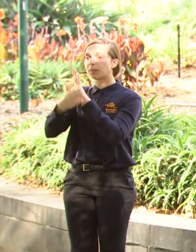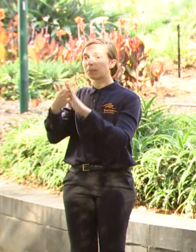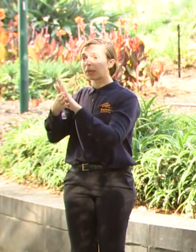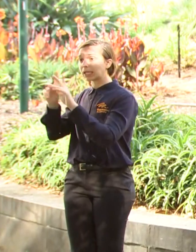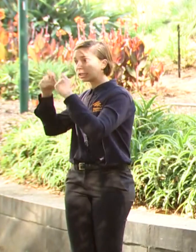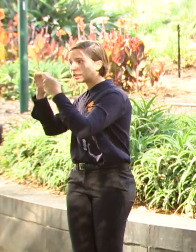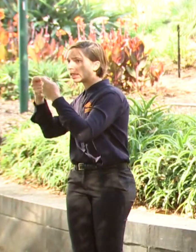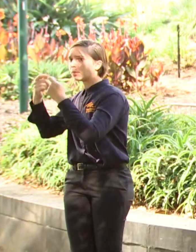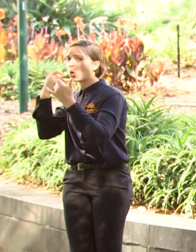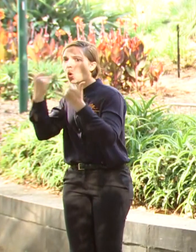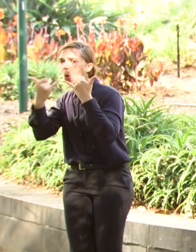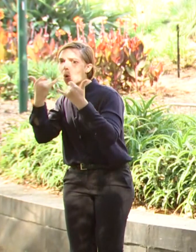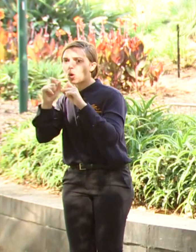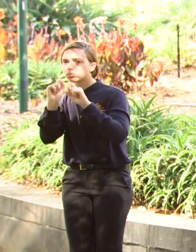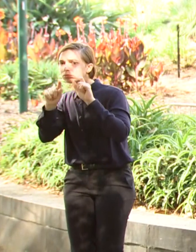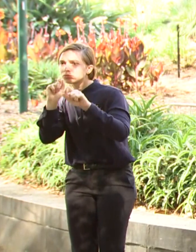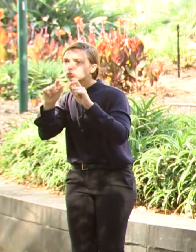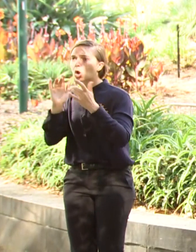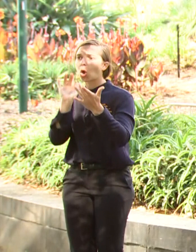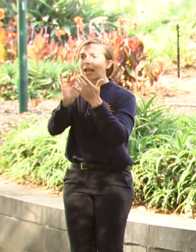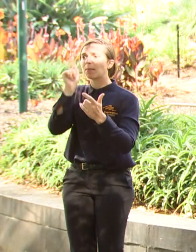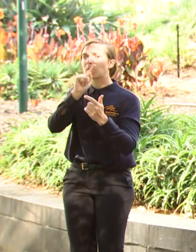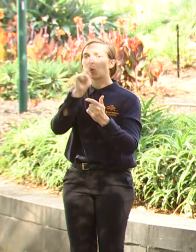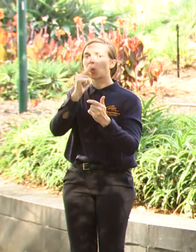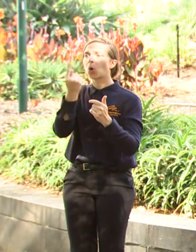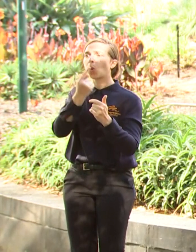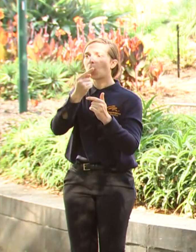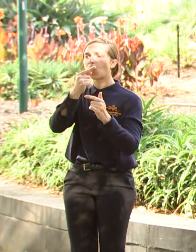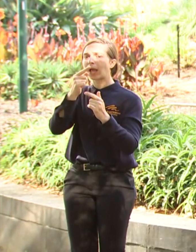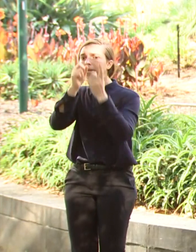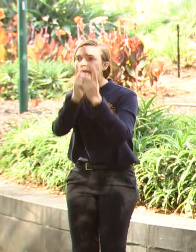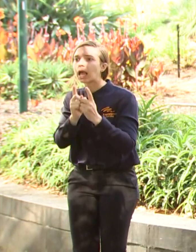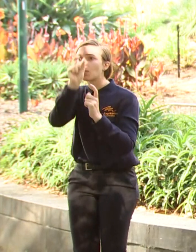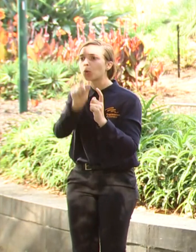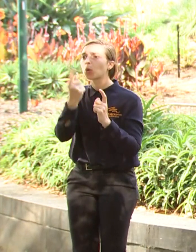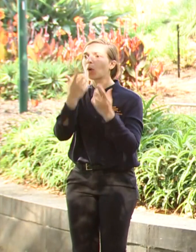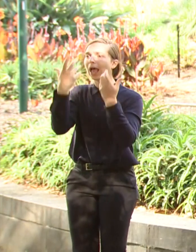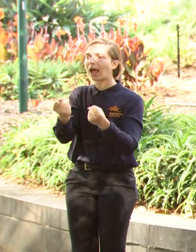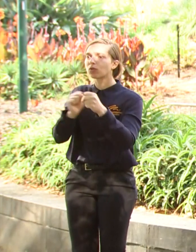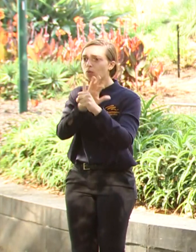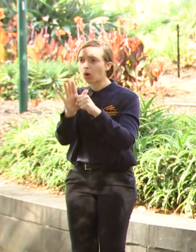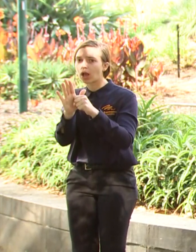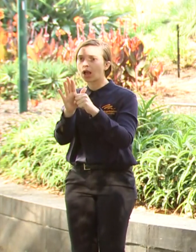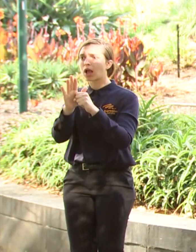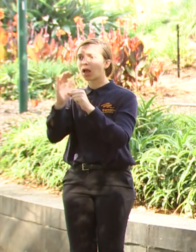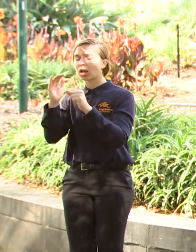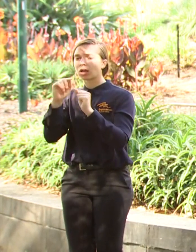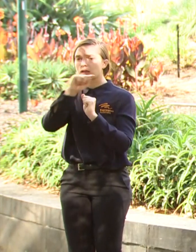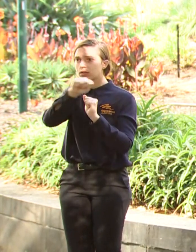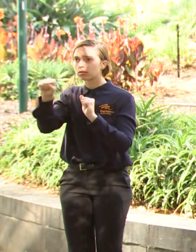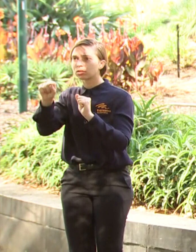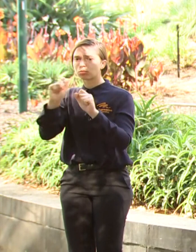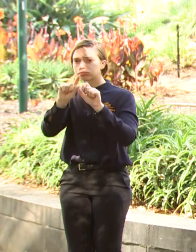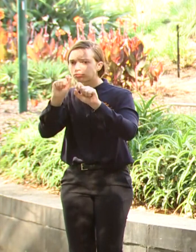the ABC have been getting conflicting messages about whether they should isolate for 14 days, you can isolate till they get a friend, see what people have been to exposure